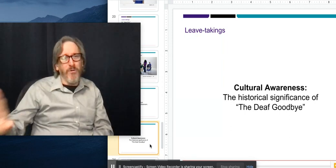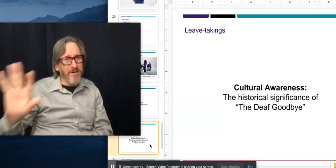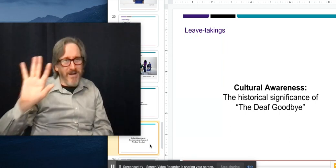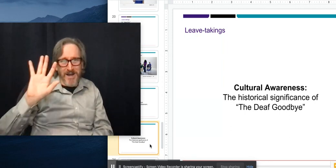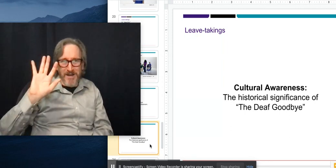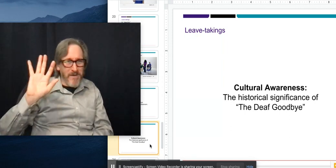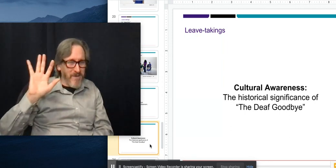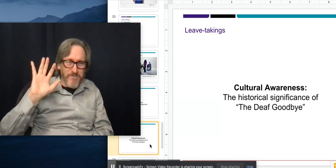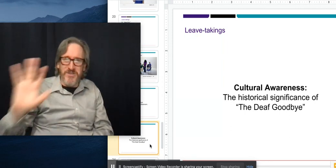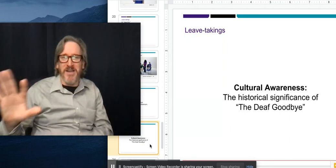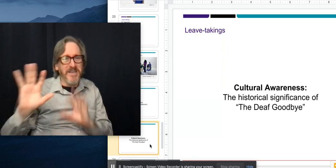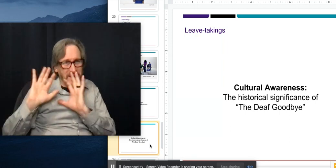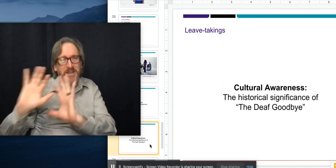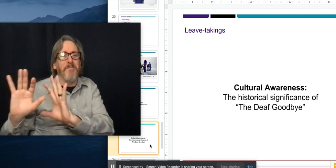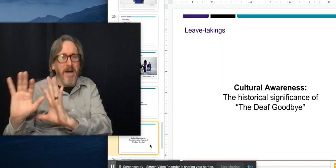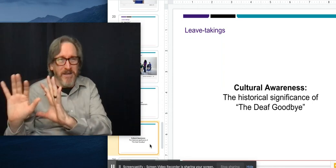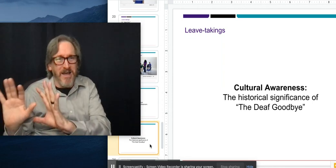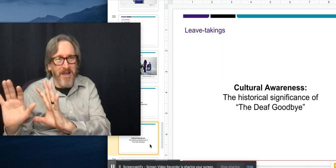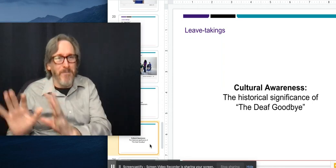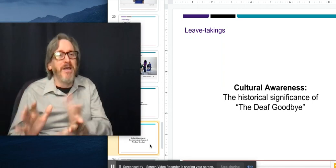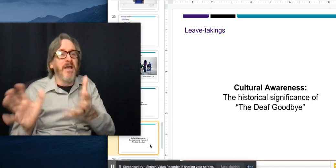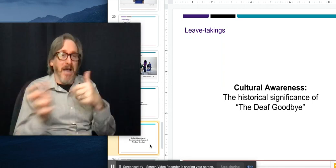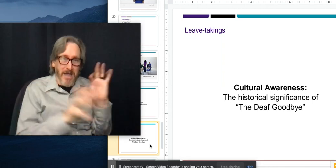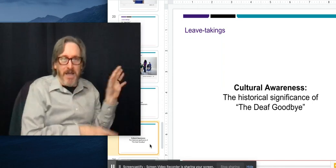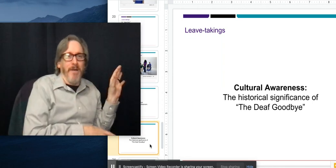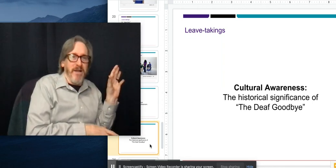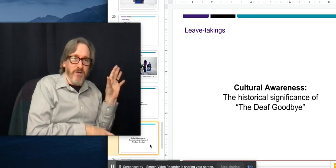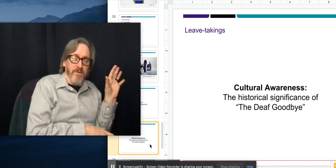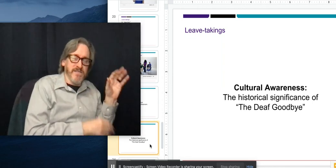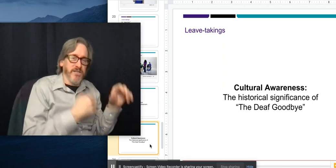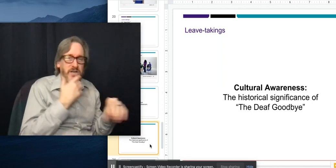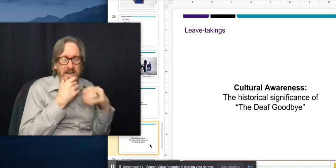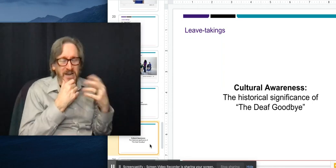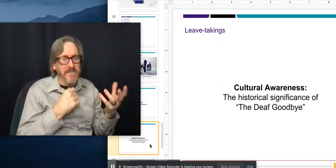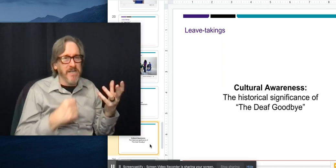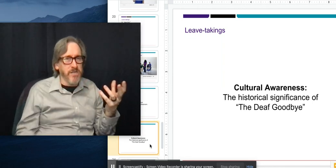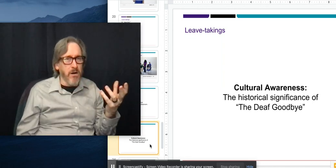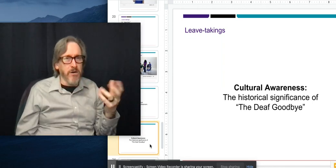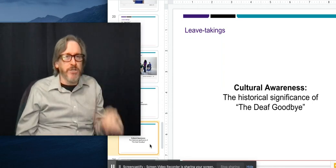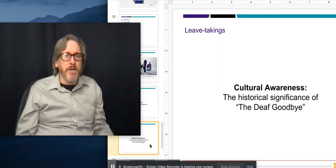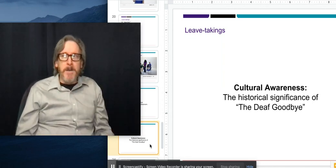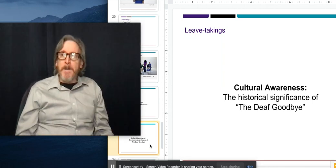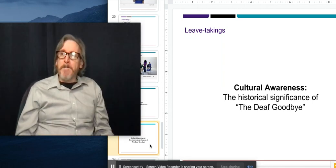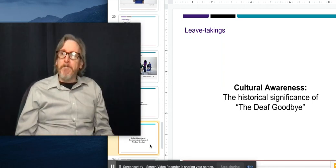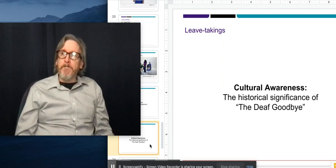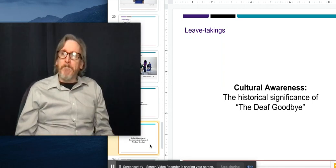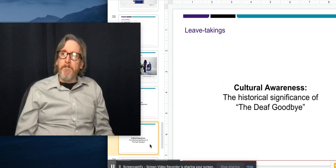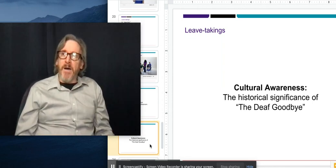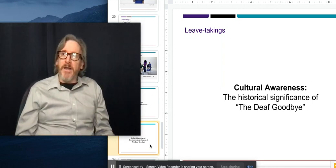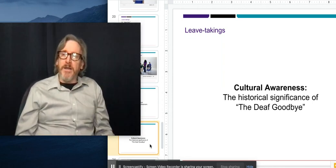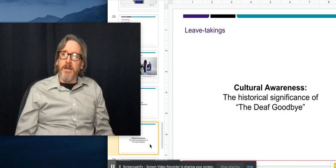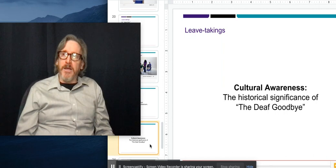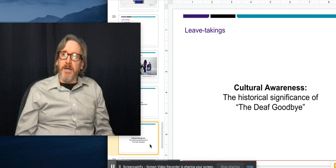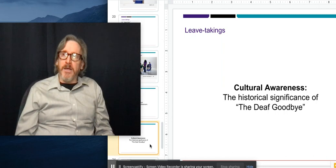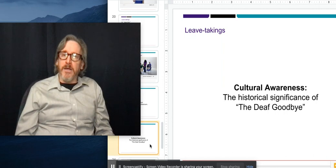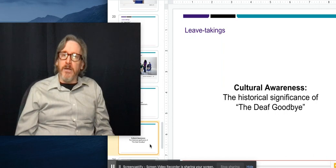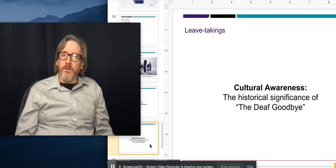no, I'm done giving up my time. I'm going to have a conversation. And I know that sounds harsh,